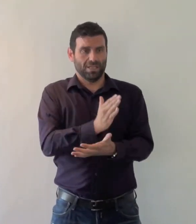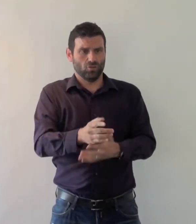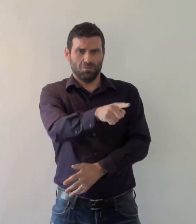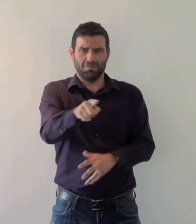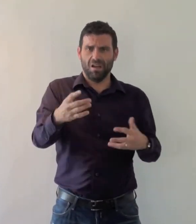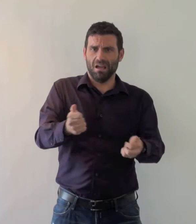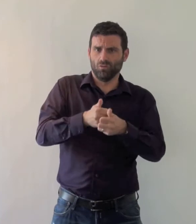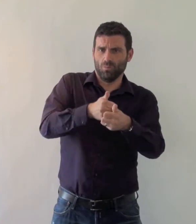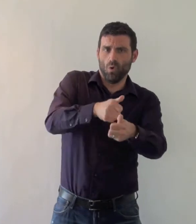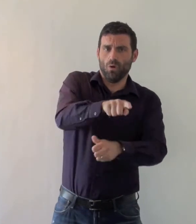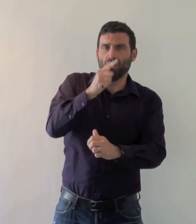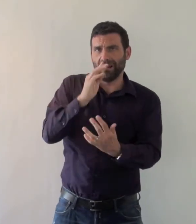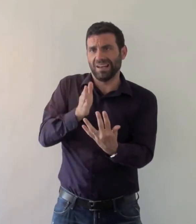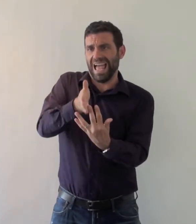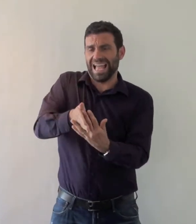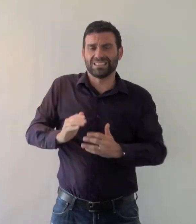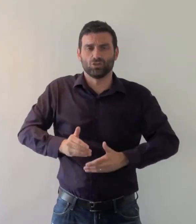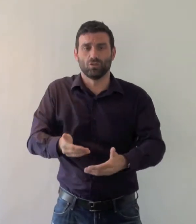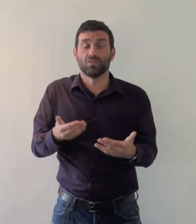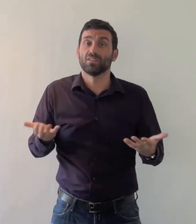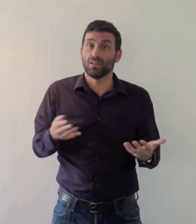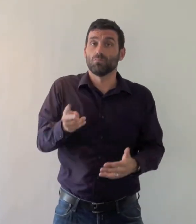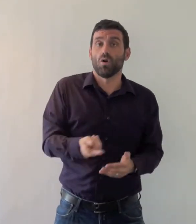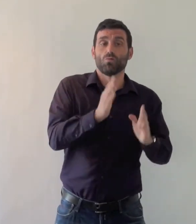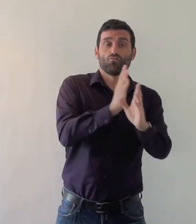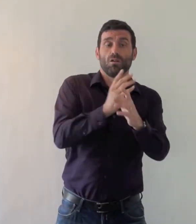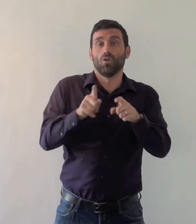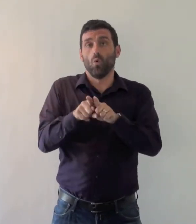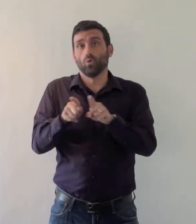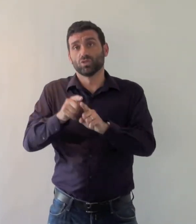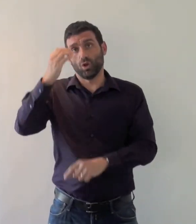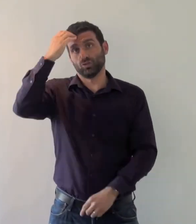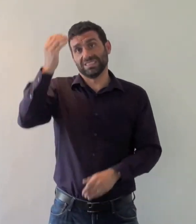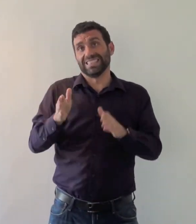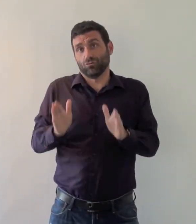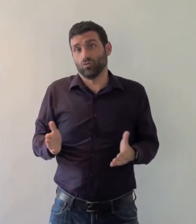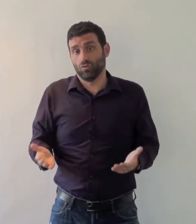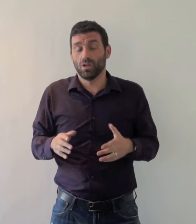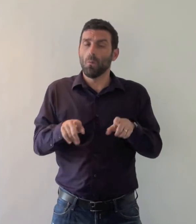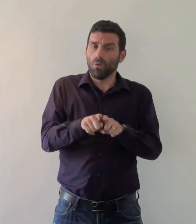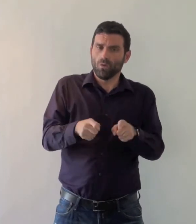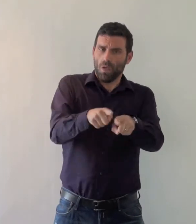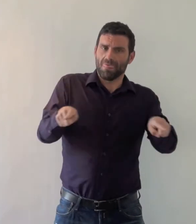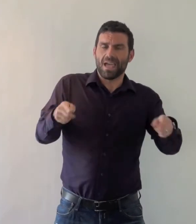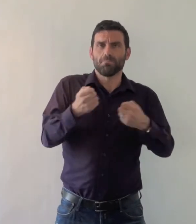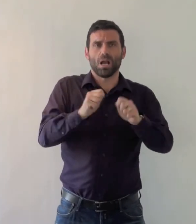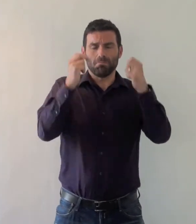we would be using the advocacy project to support them in ensuring that they have adequate access to local services, both statutory and also